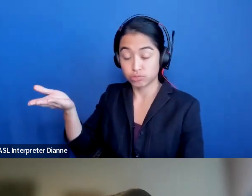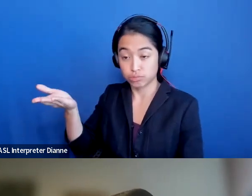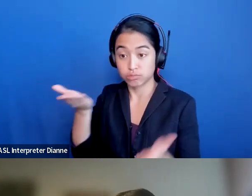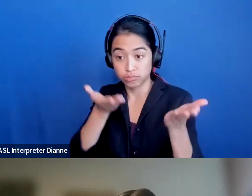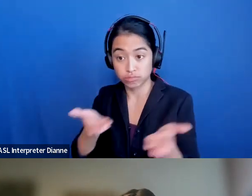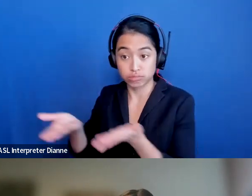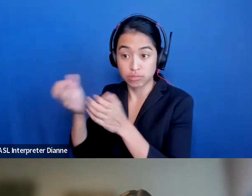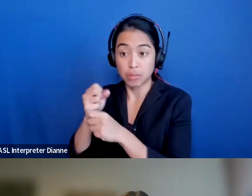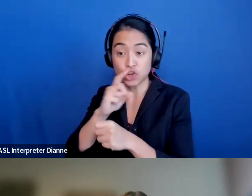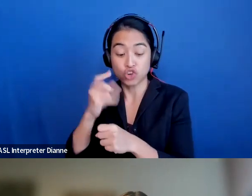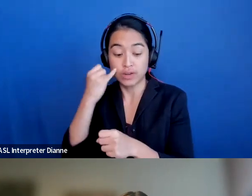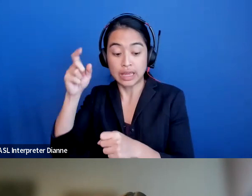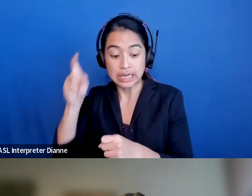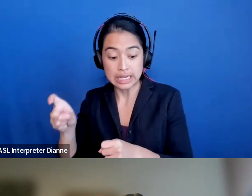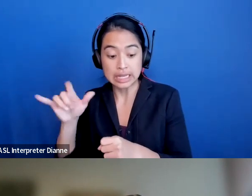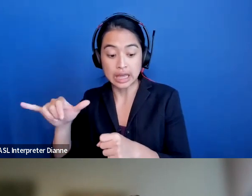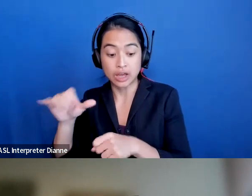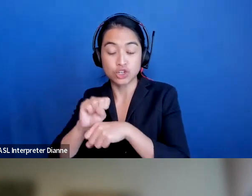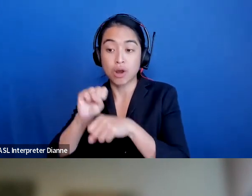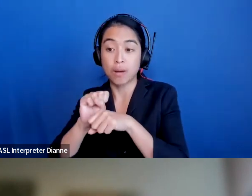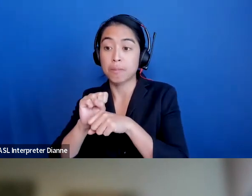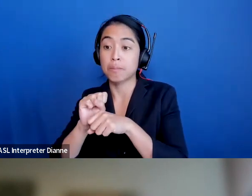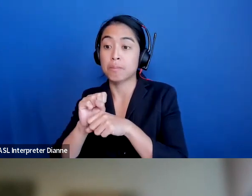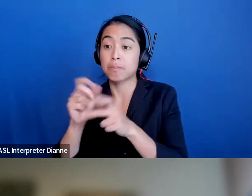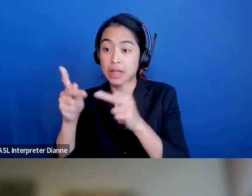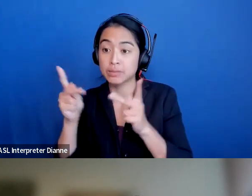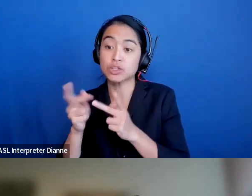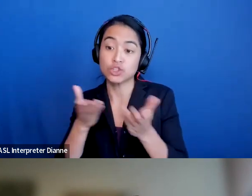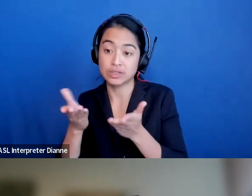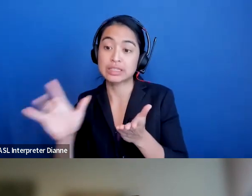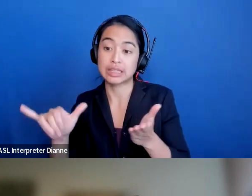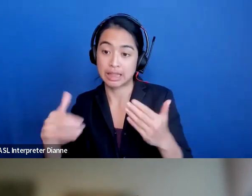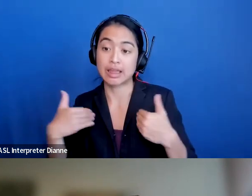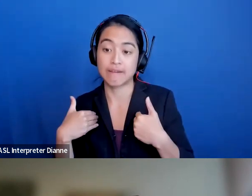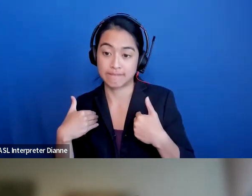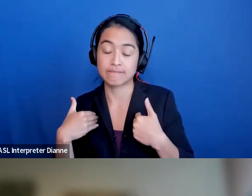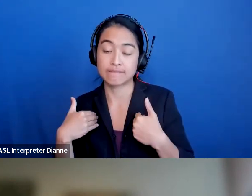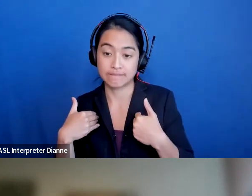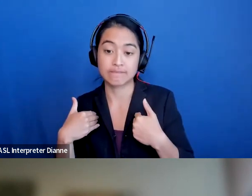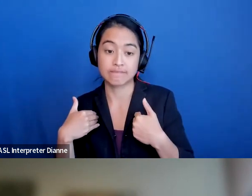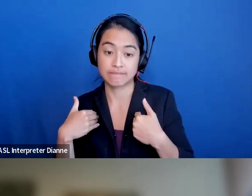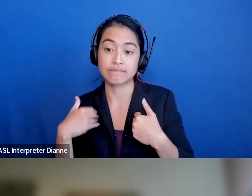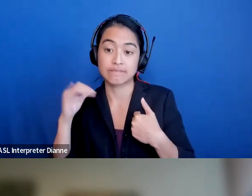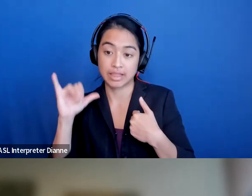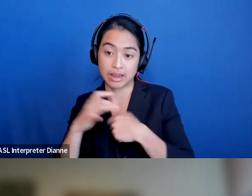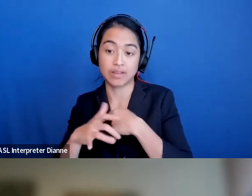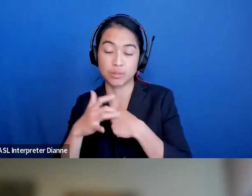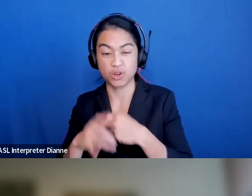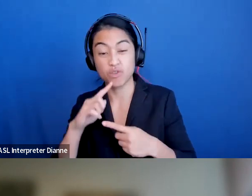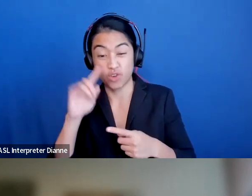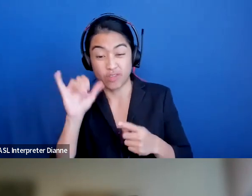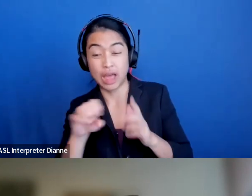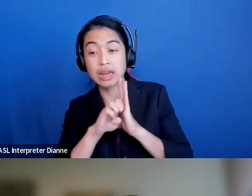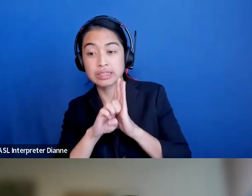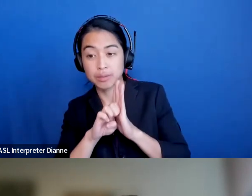sure that, you know, if they need that job placement services, that they have that. So, you know, in this example,